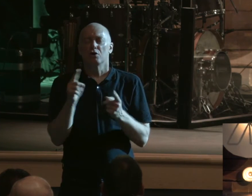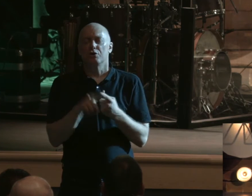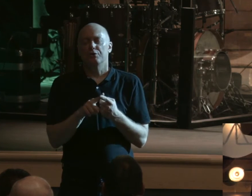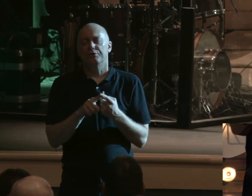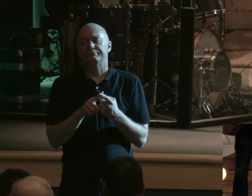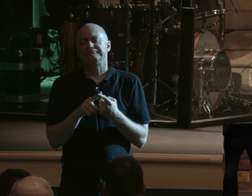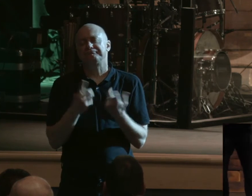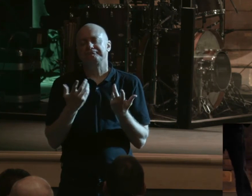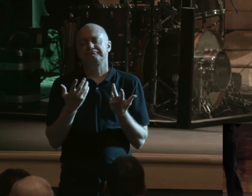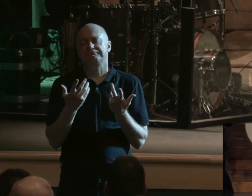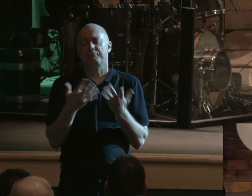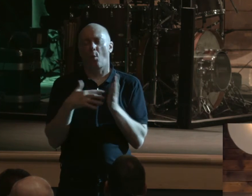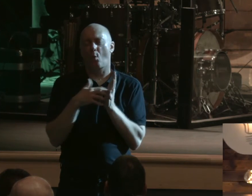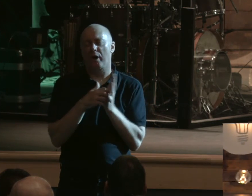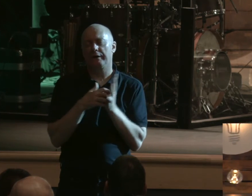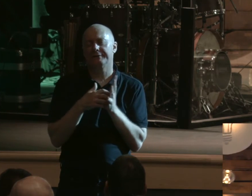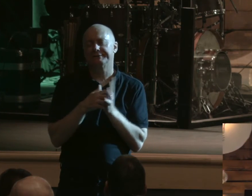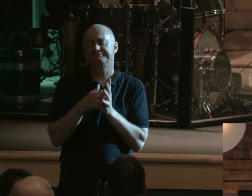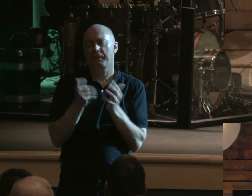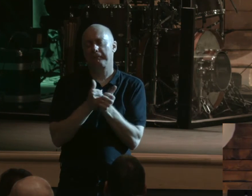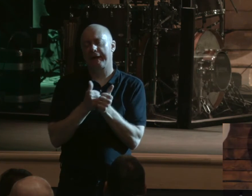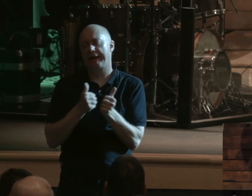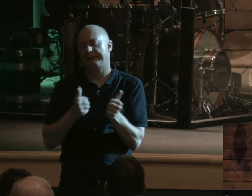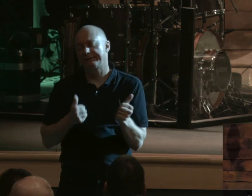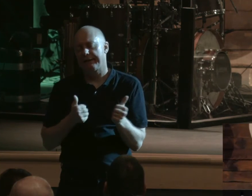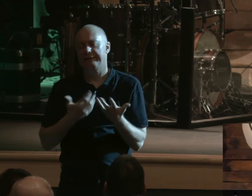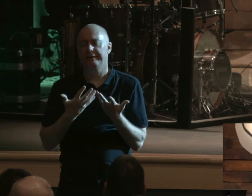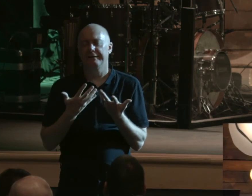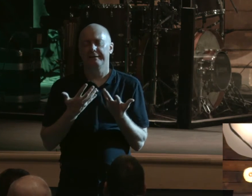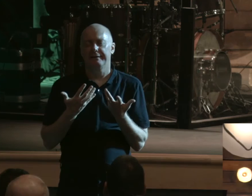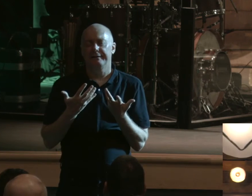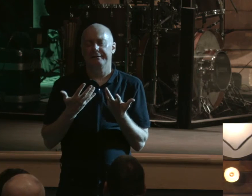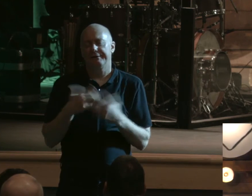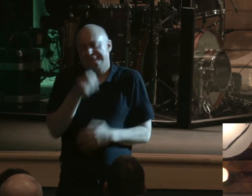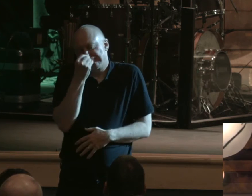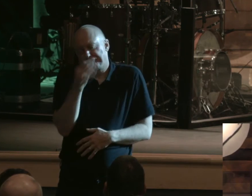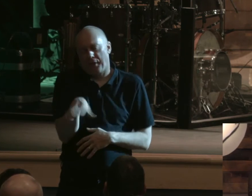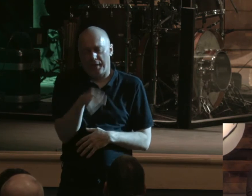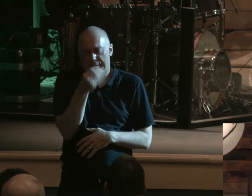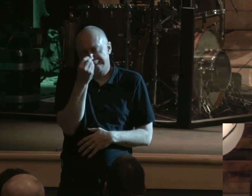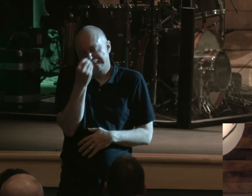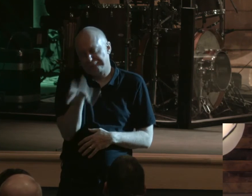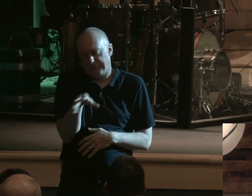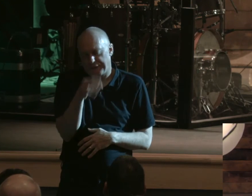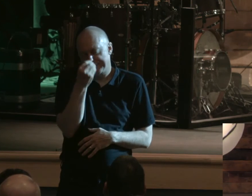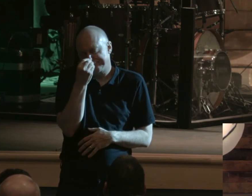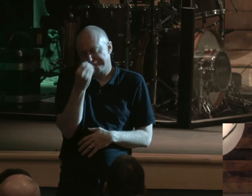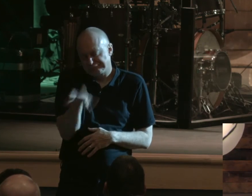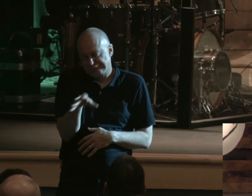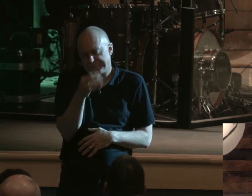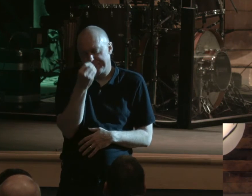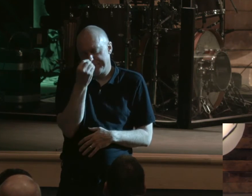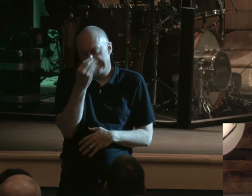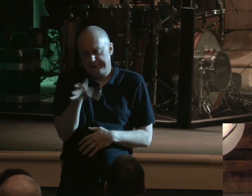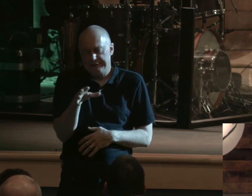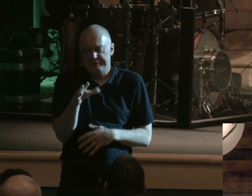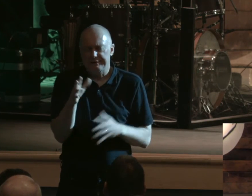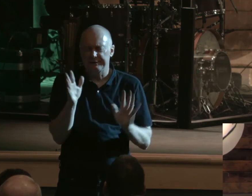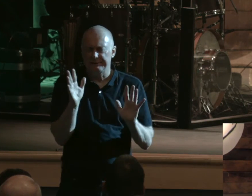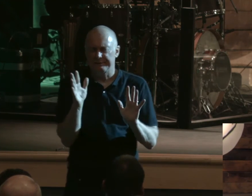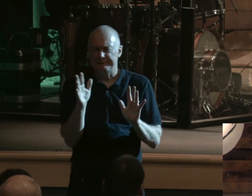motions, and for too long mediocrity and apathy and lethargy has taken you